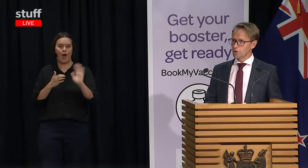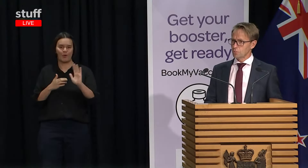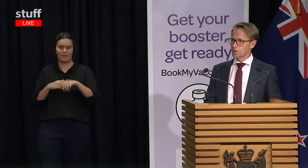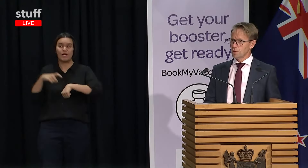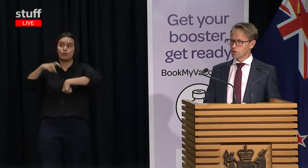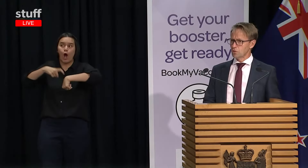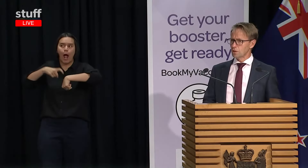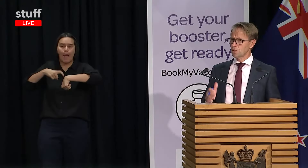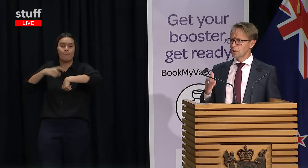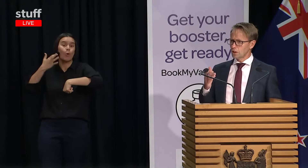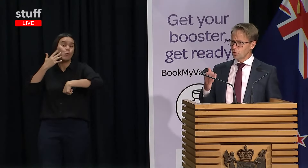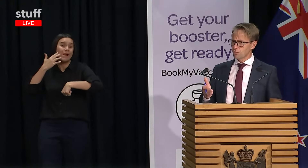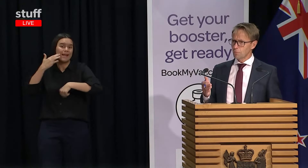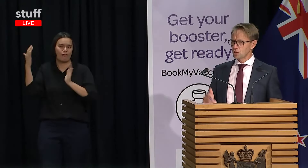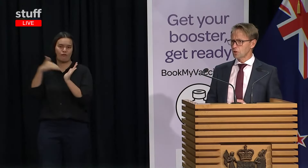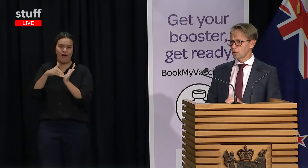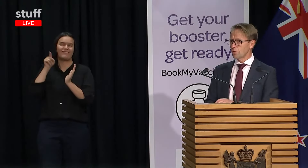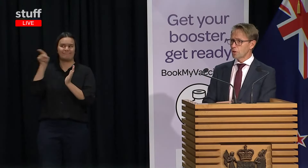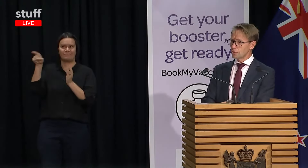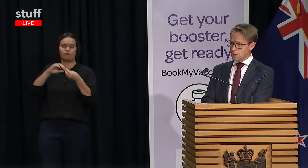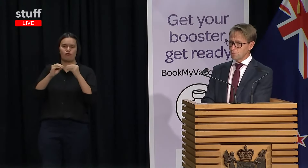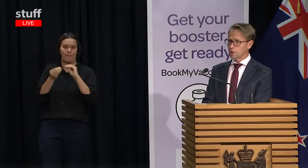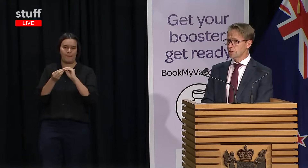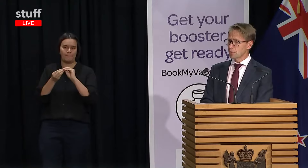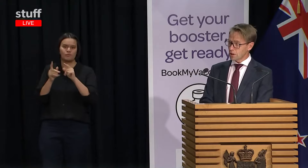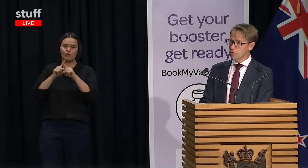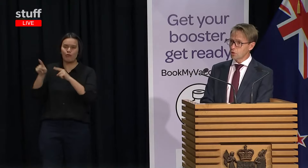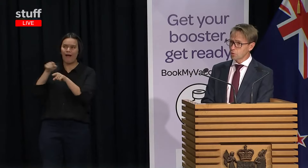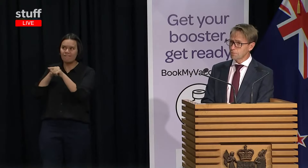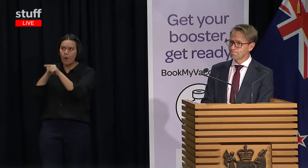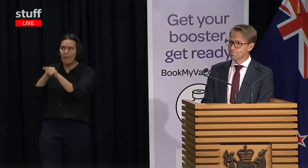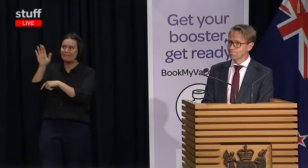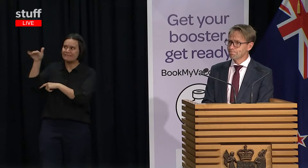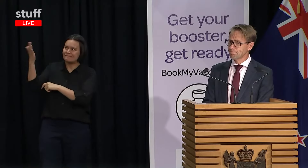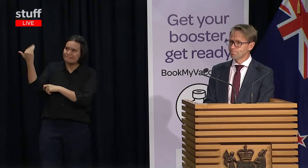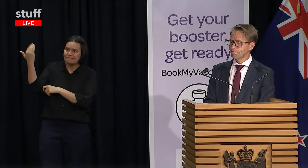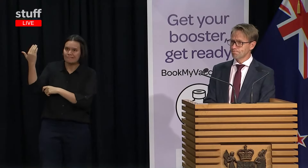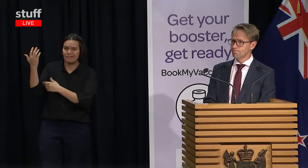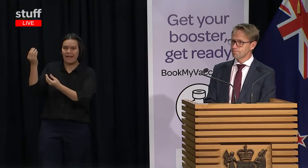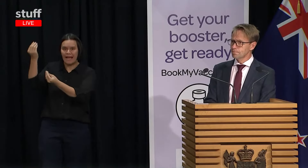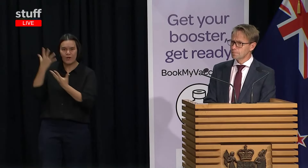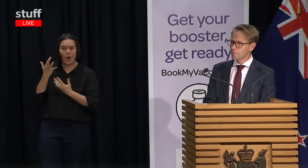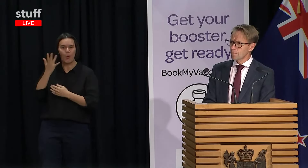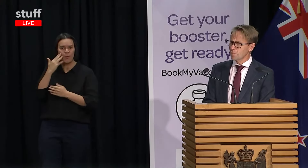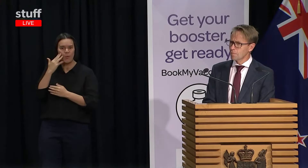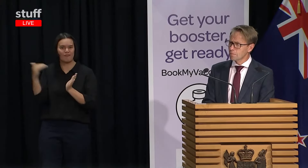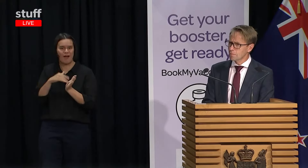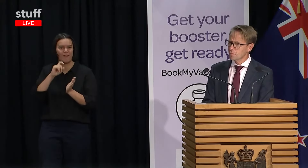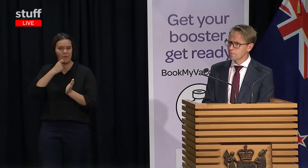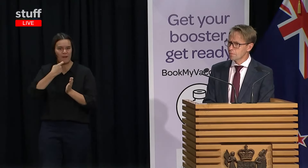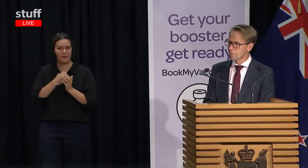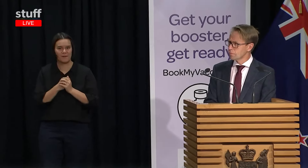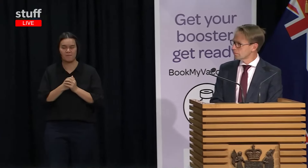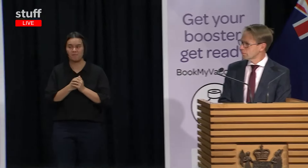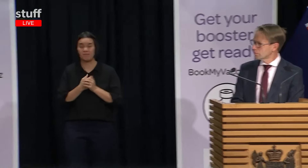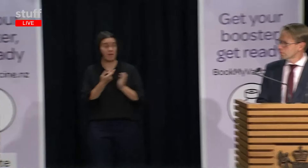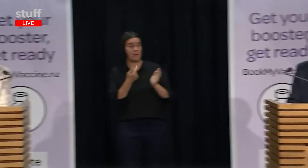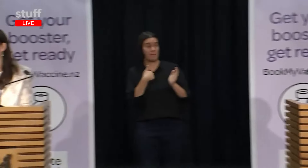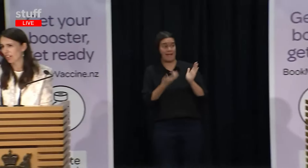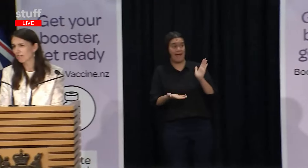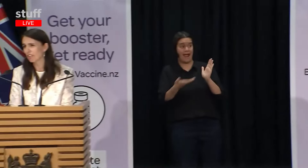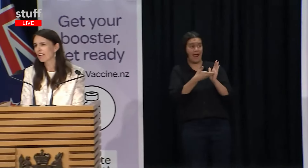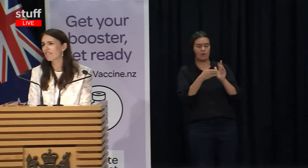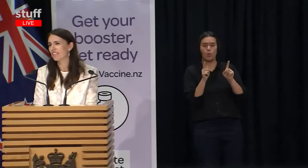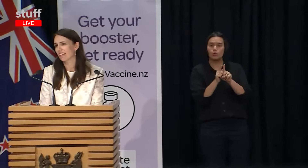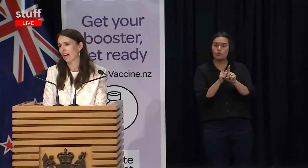pulling out all the stops to make sure we can get confirmation of those many millions that we have on order. The also thing to factor in is that they don't always have